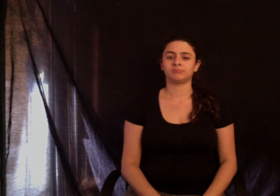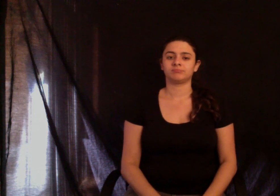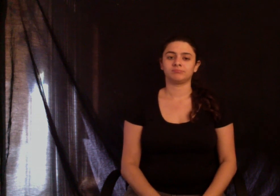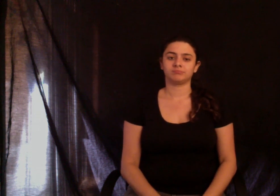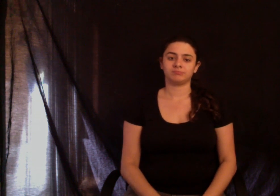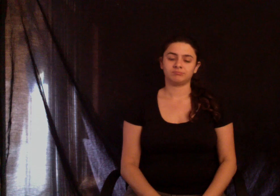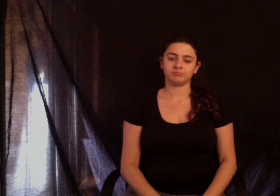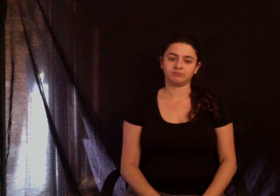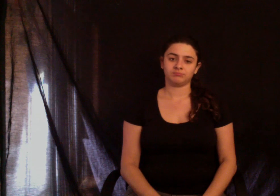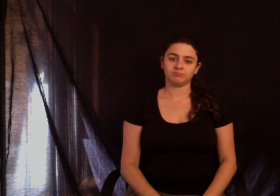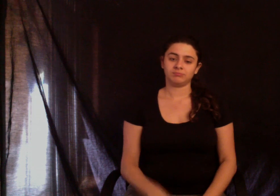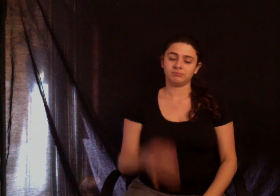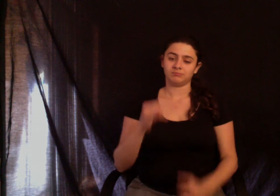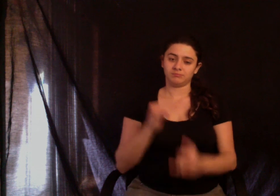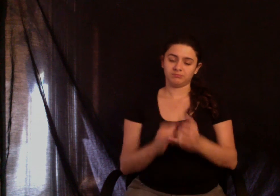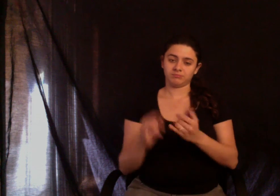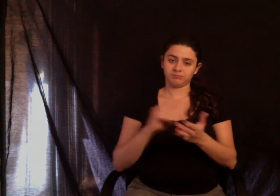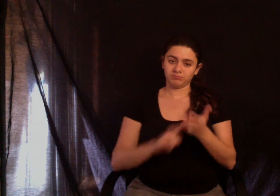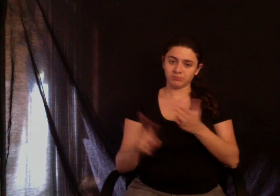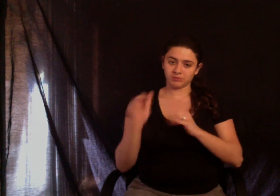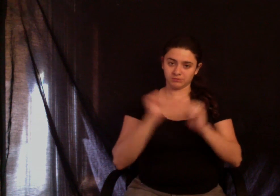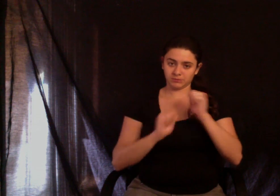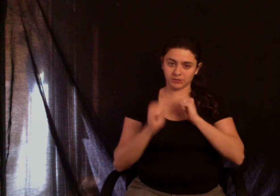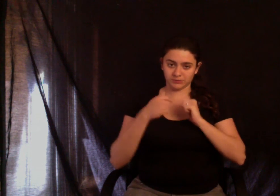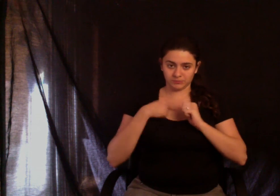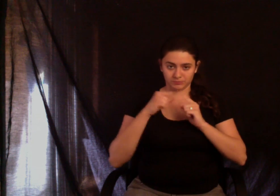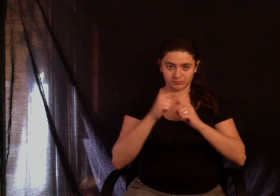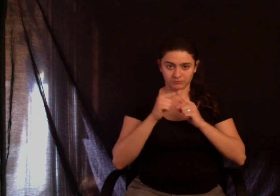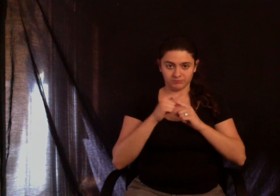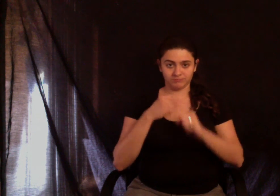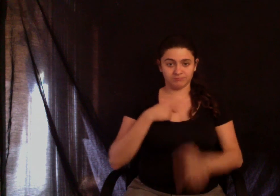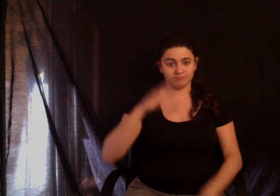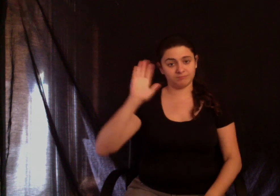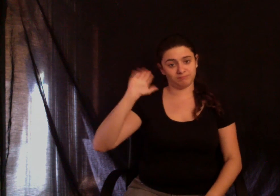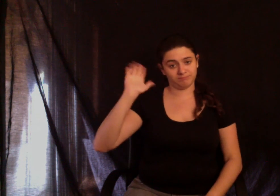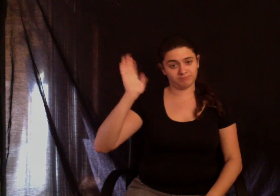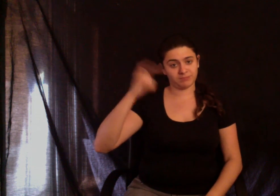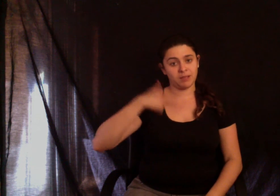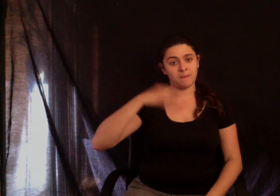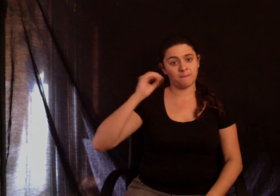guests from last week's episode, I'll be back.